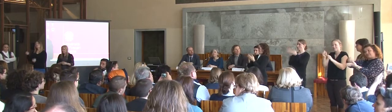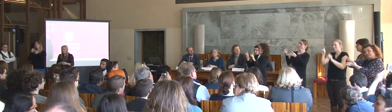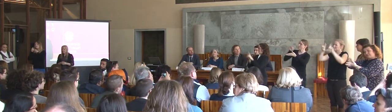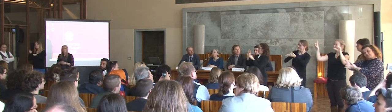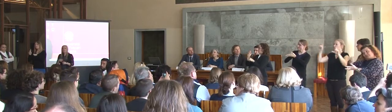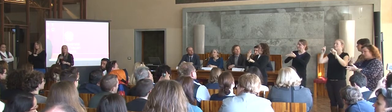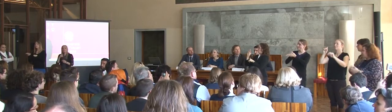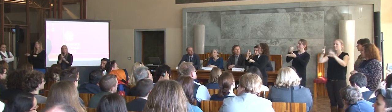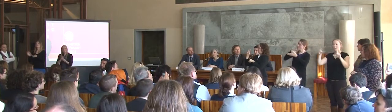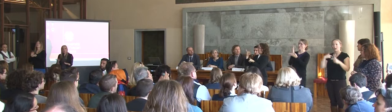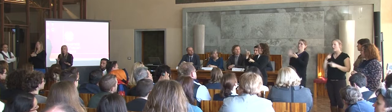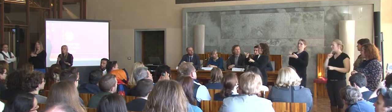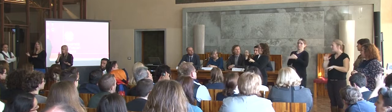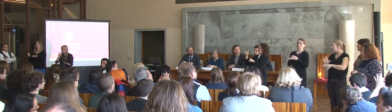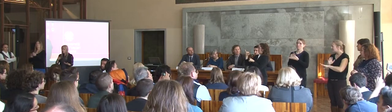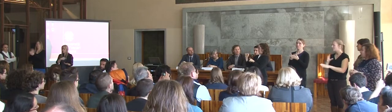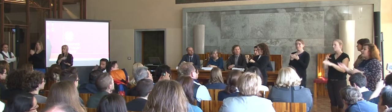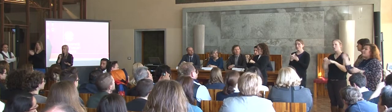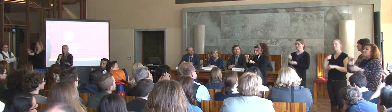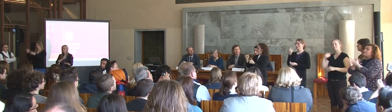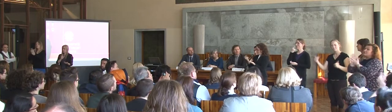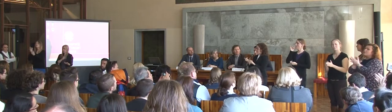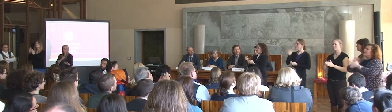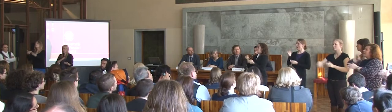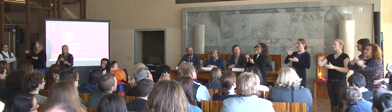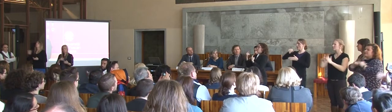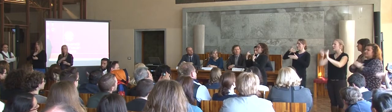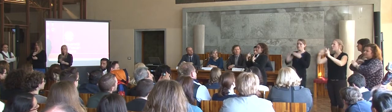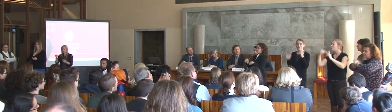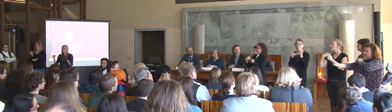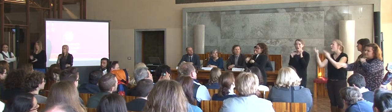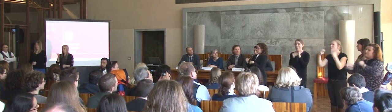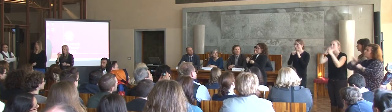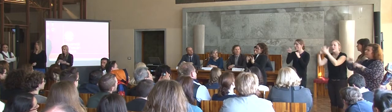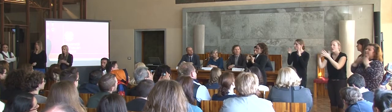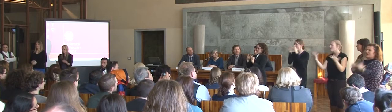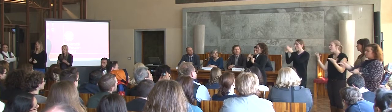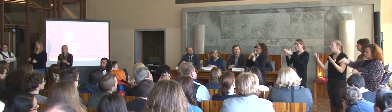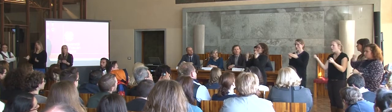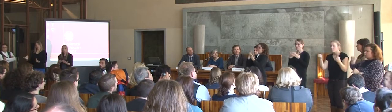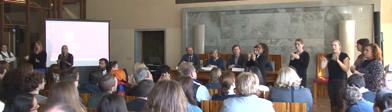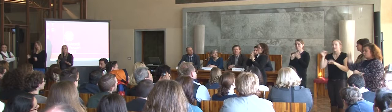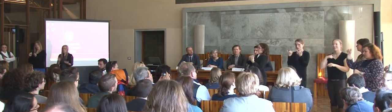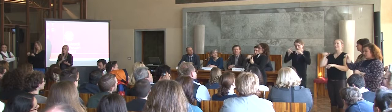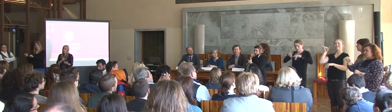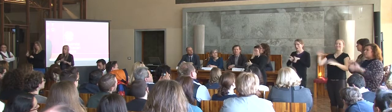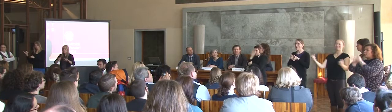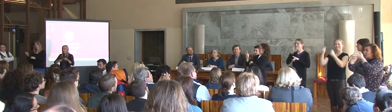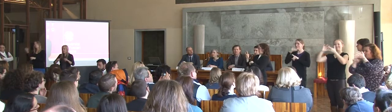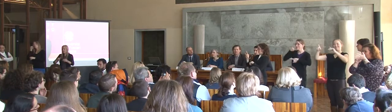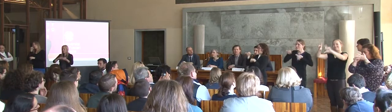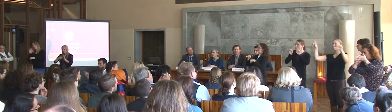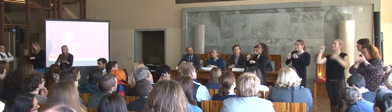is a need for accessible sign language. And with the devices today, the mobile